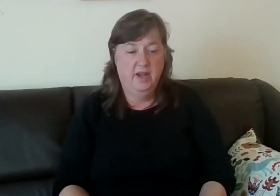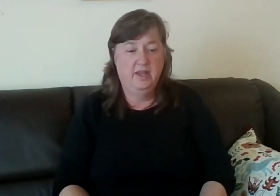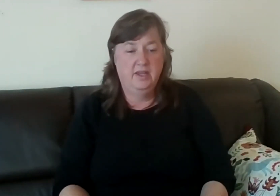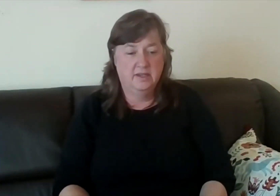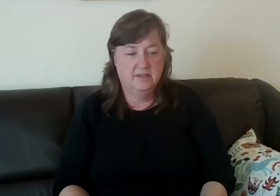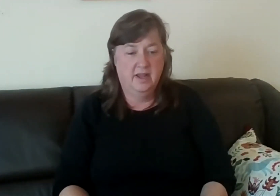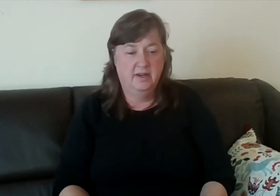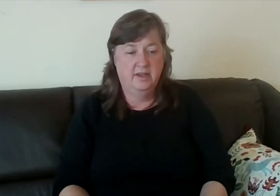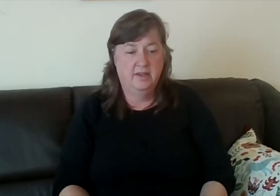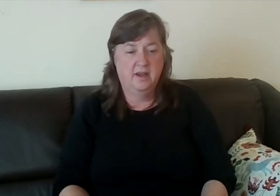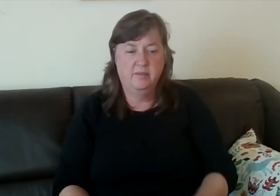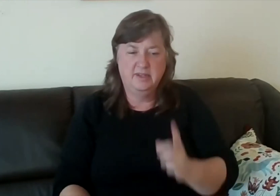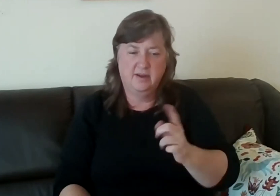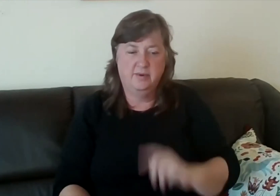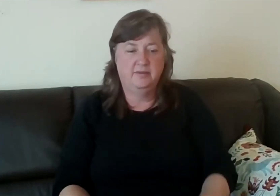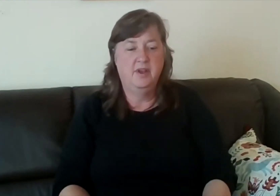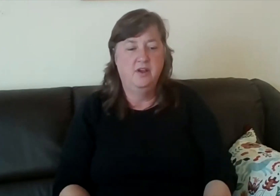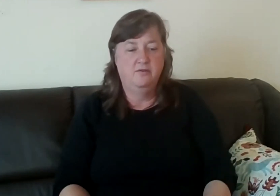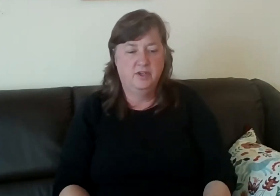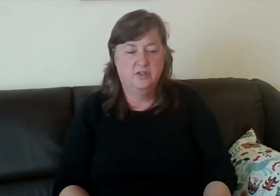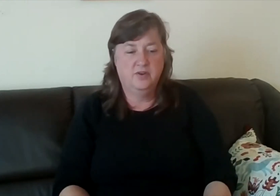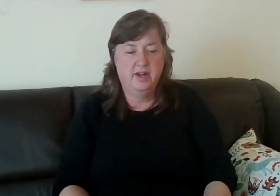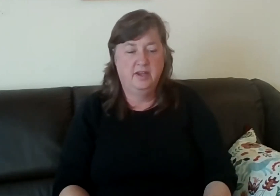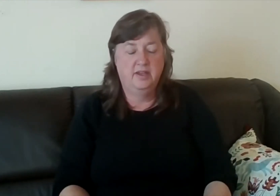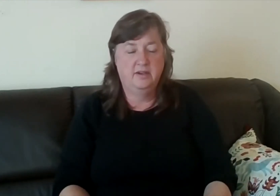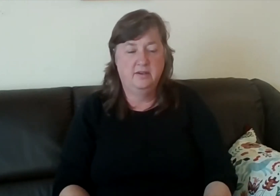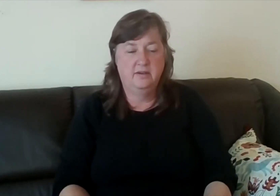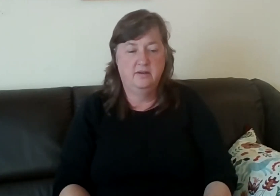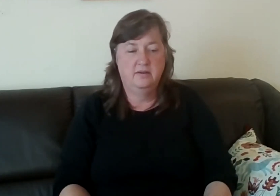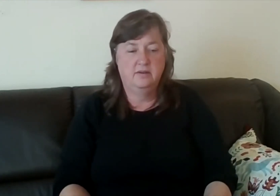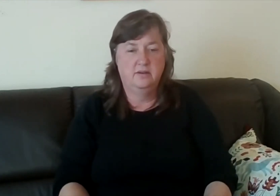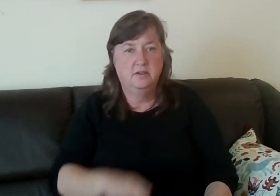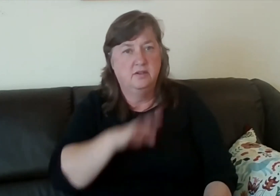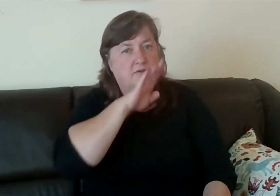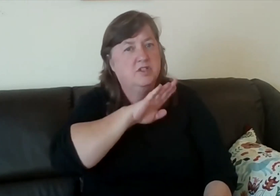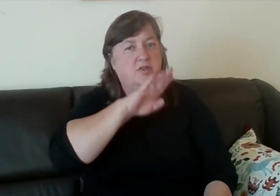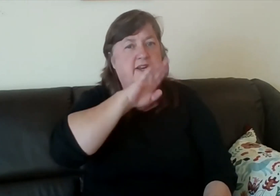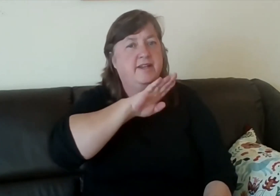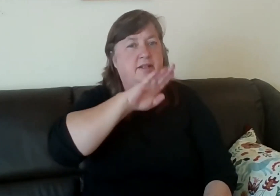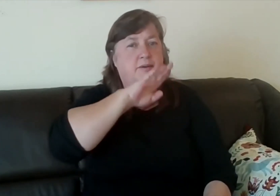Cranky, excited, I missed that one. Frustrated, frustrated.